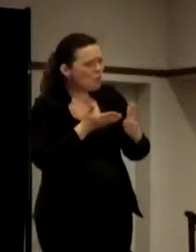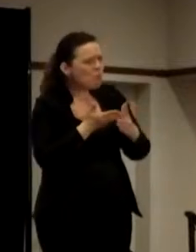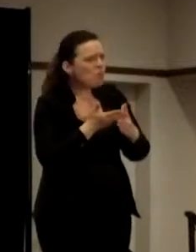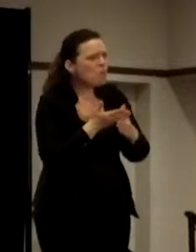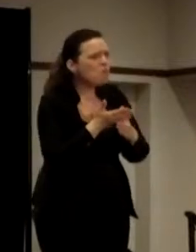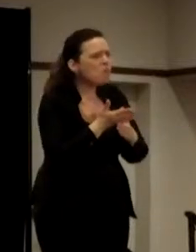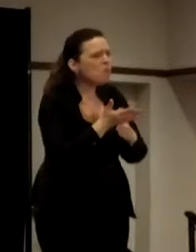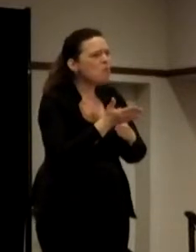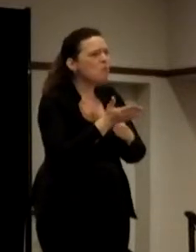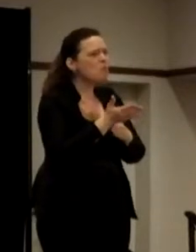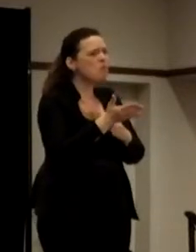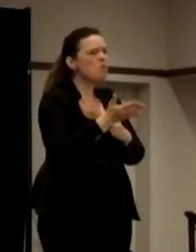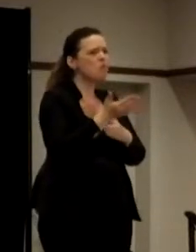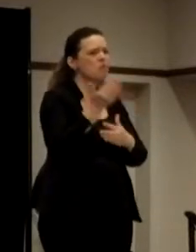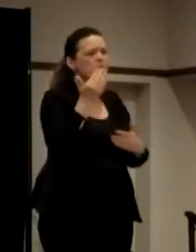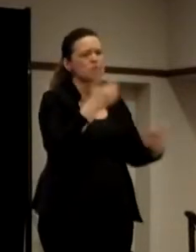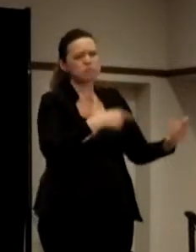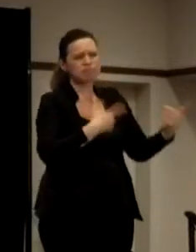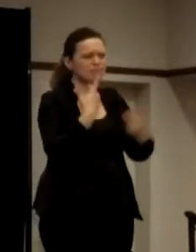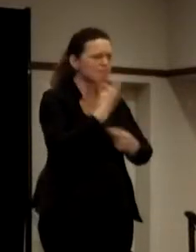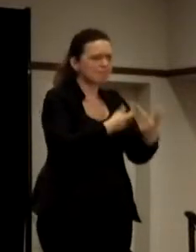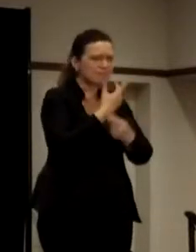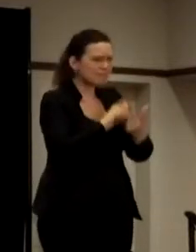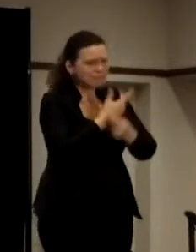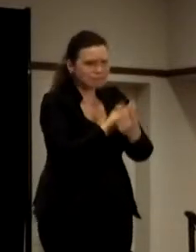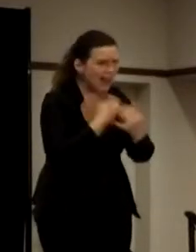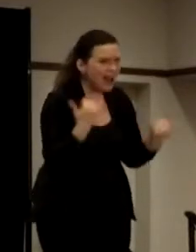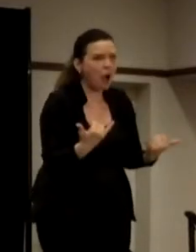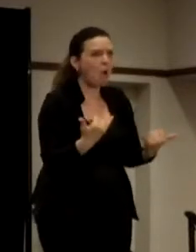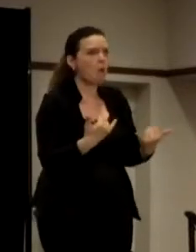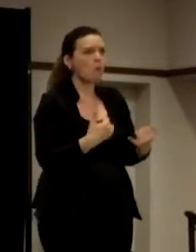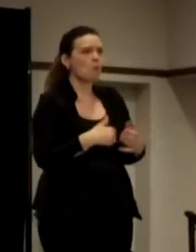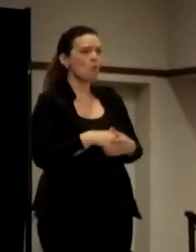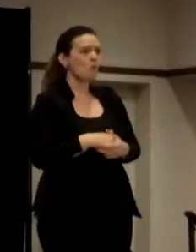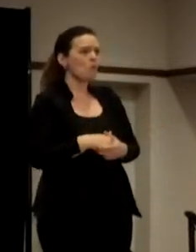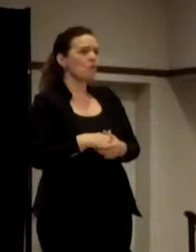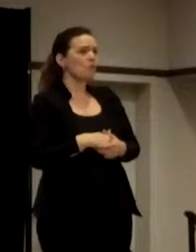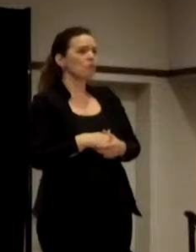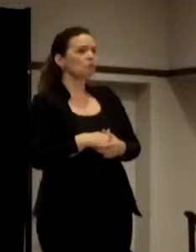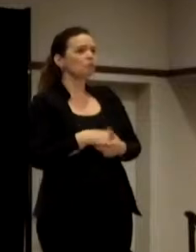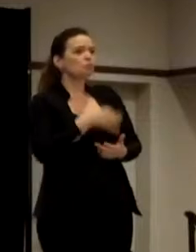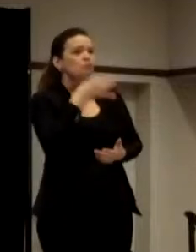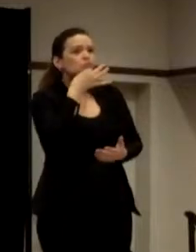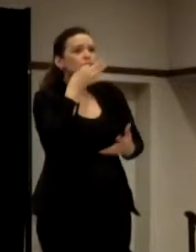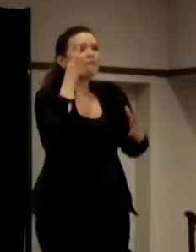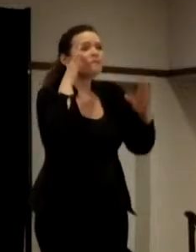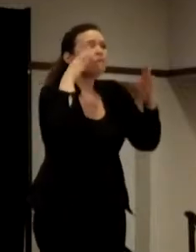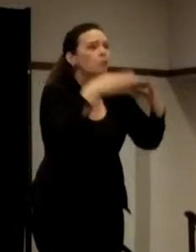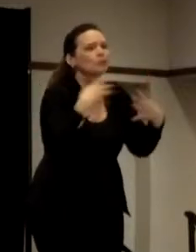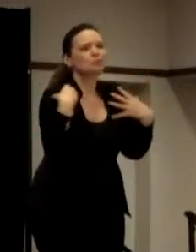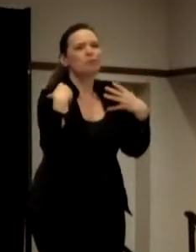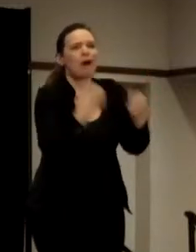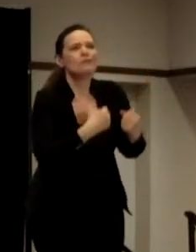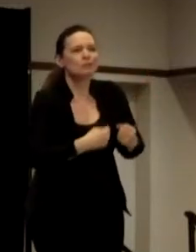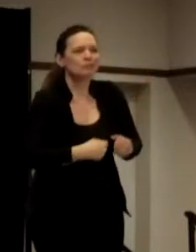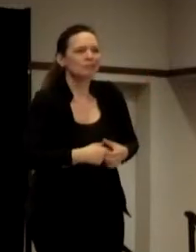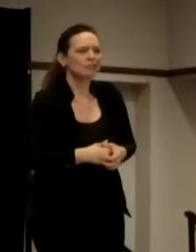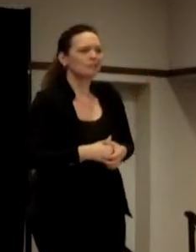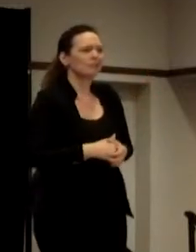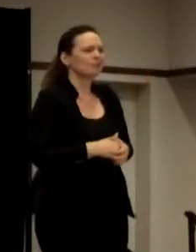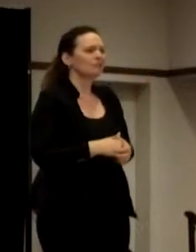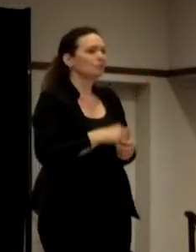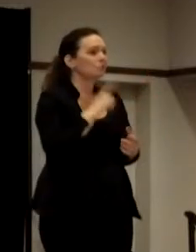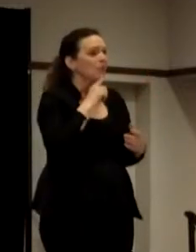of the process with vaccinations, and then in short order we'll be focusing in on recovery, and we'll have more challenges,